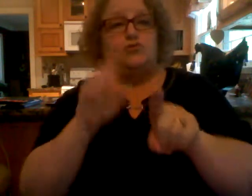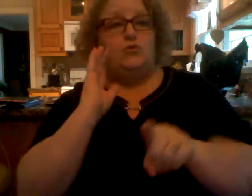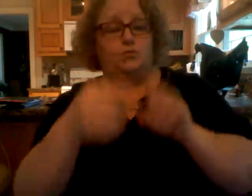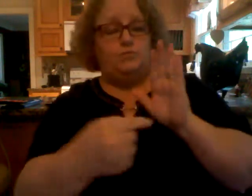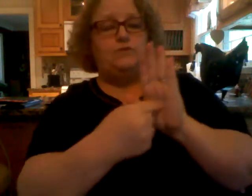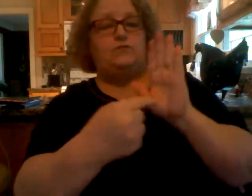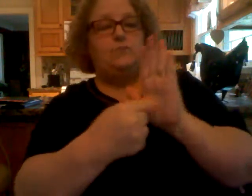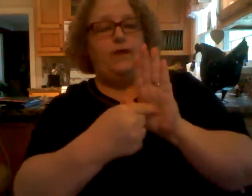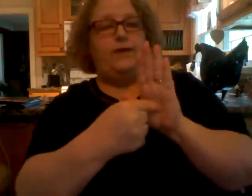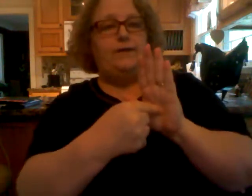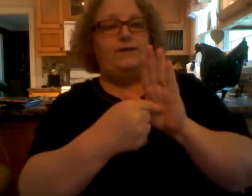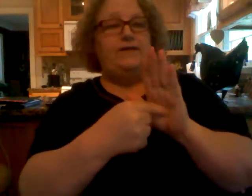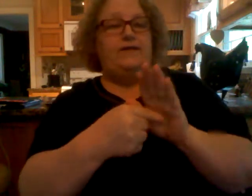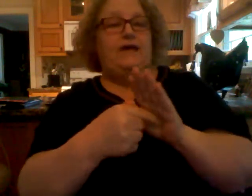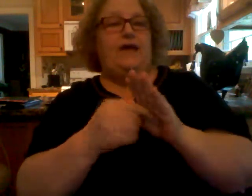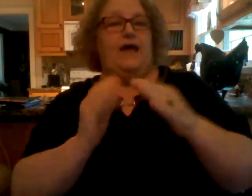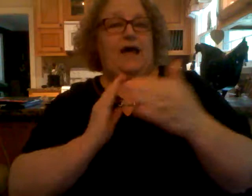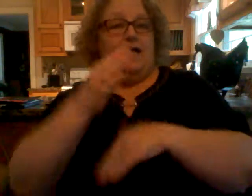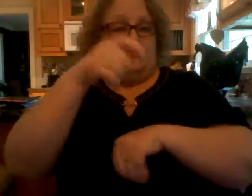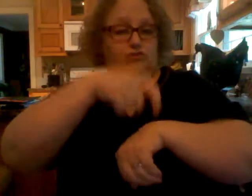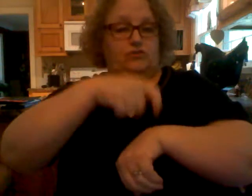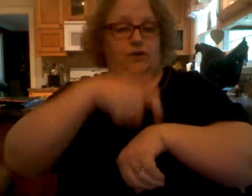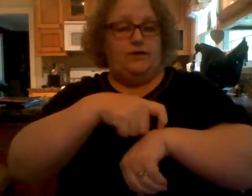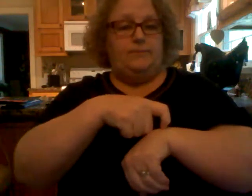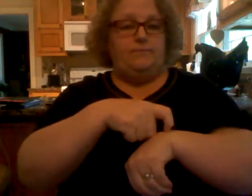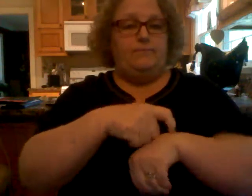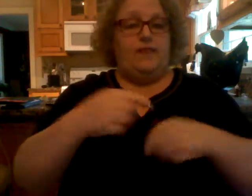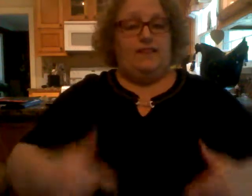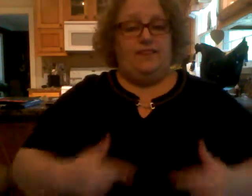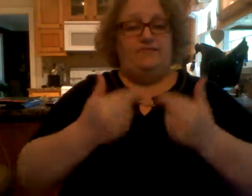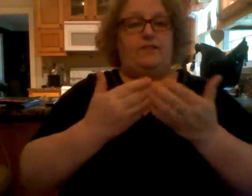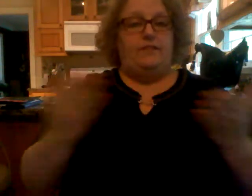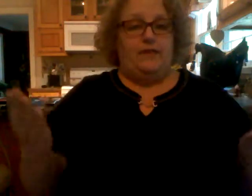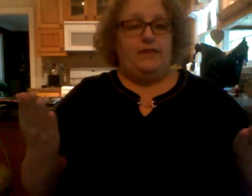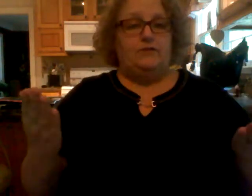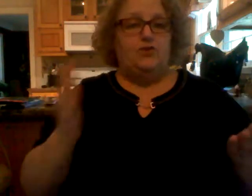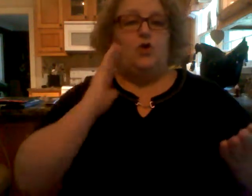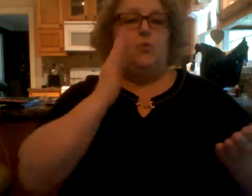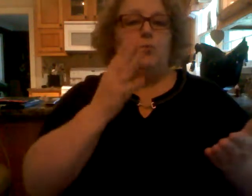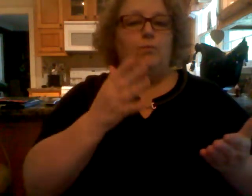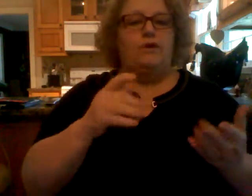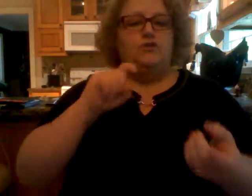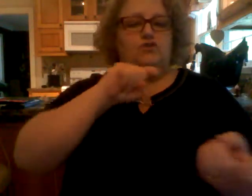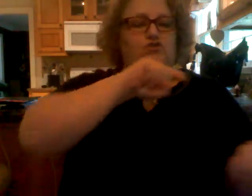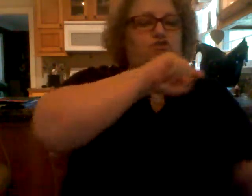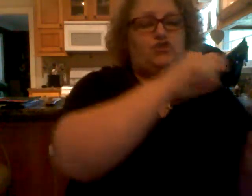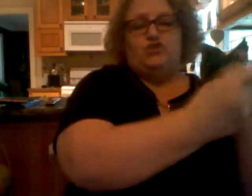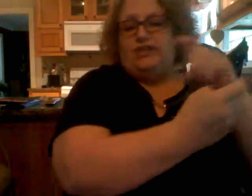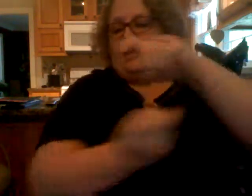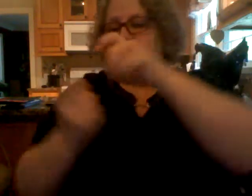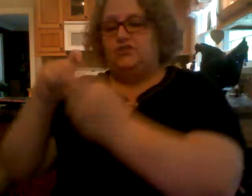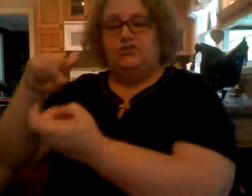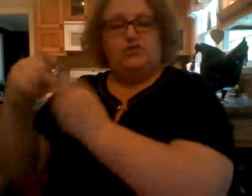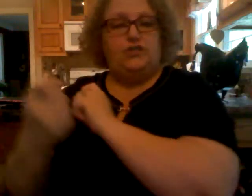time organisms have changed in this back and forth manner in response to one another.